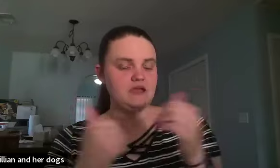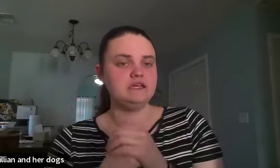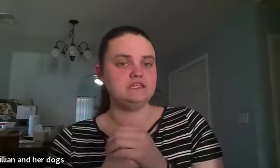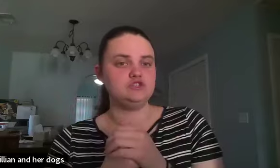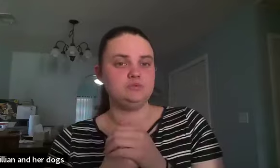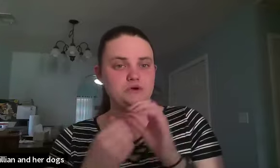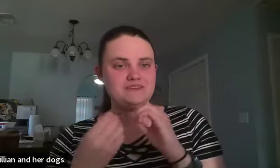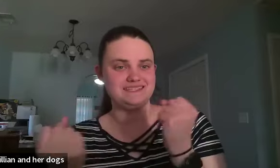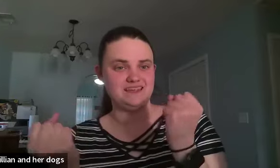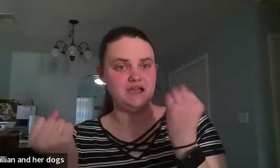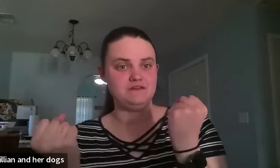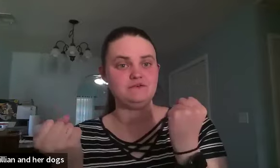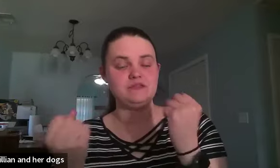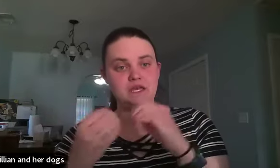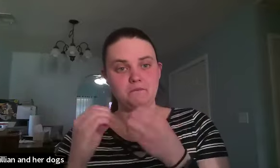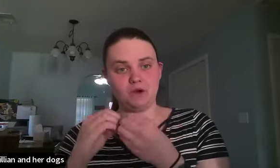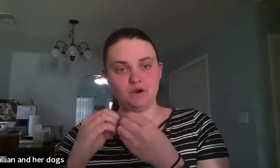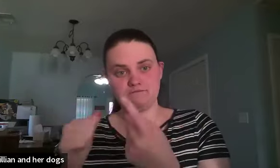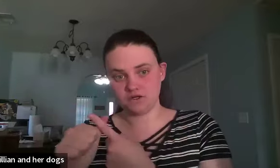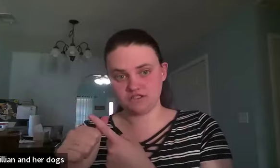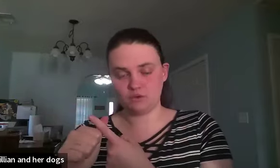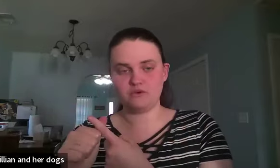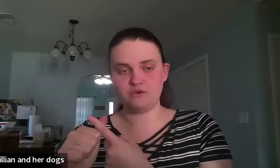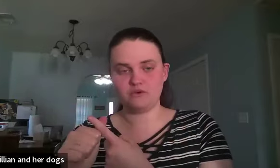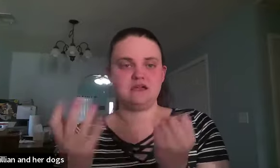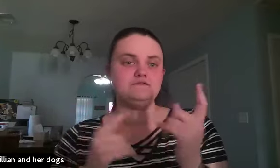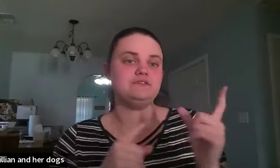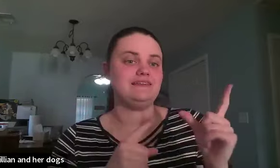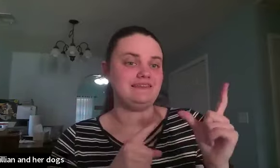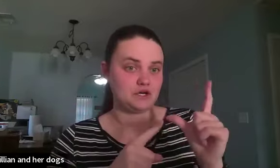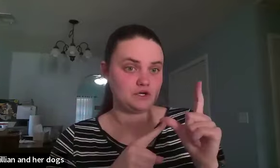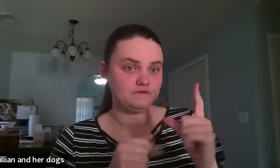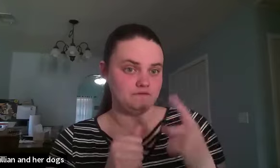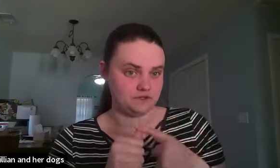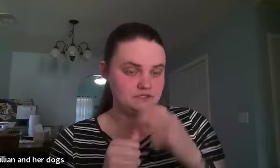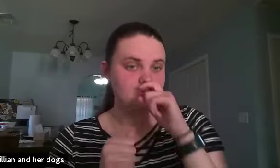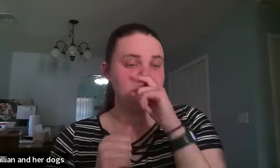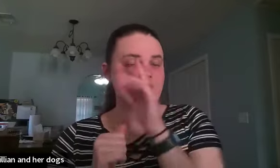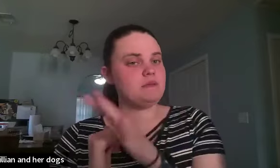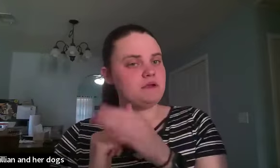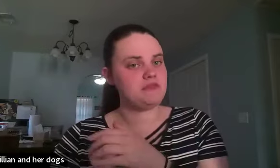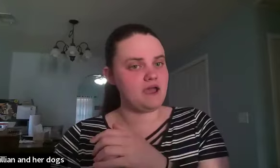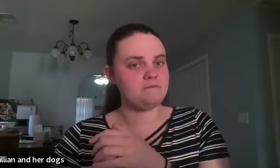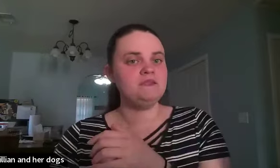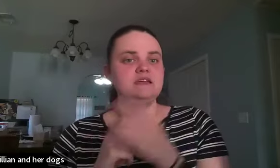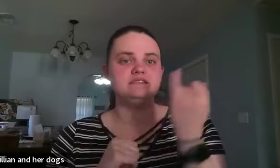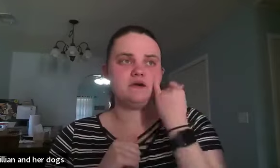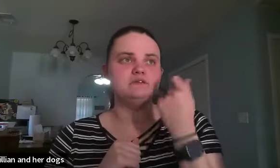that is to put the sign for the number first or the sign for the letter first. And what I mean by that is if I